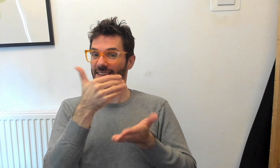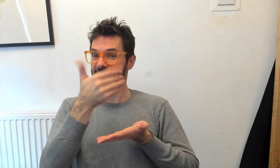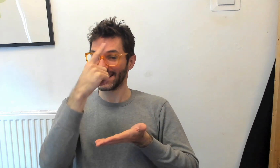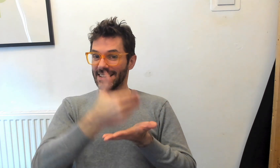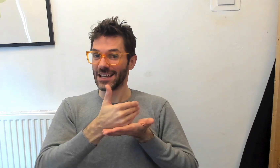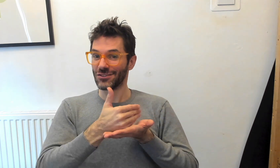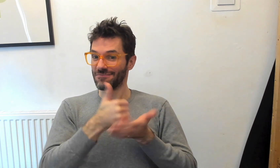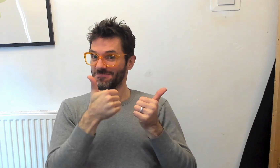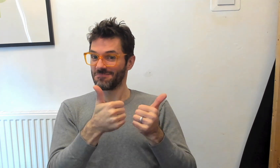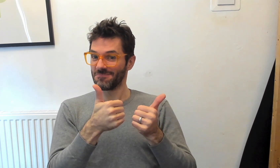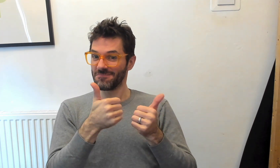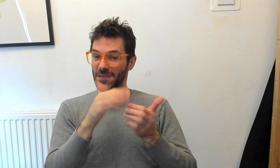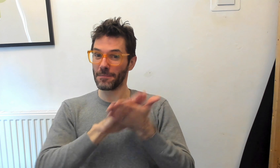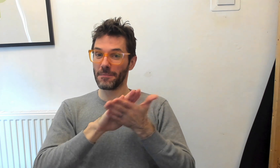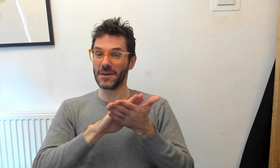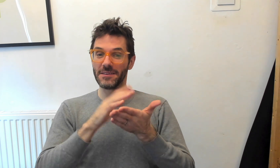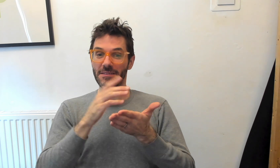which is secure and